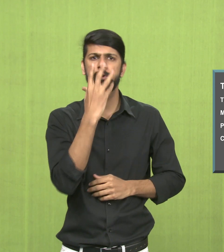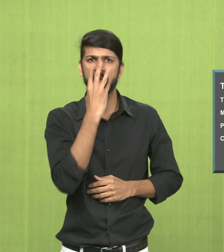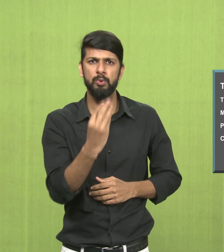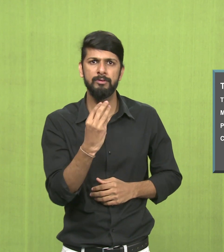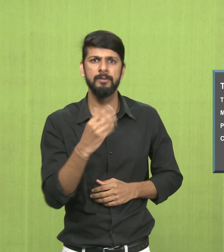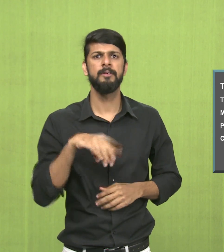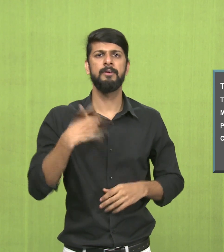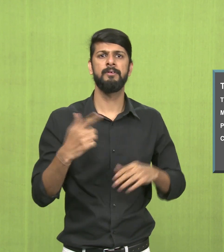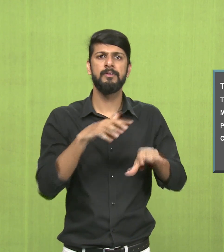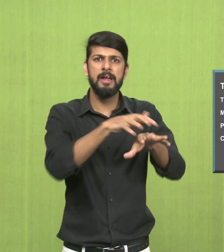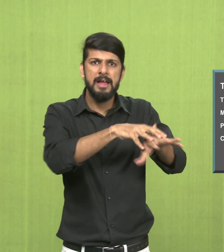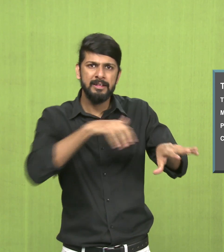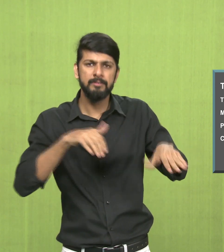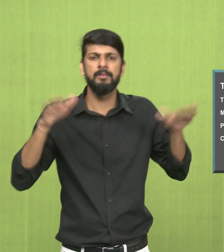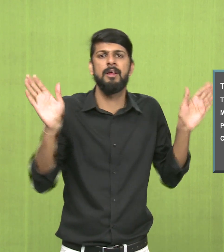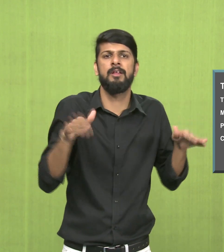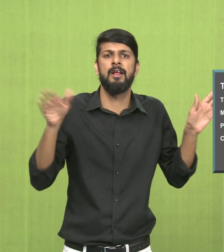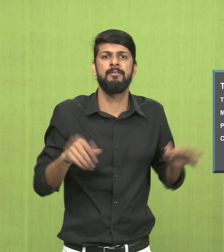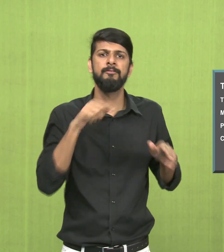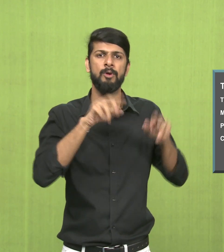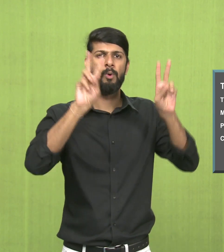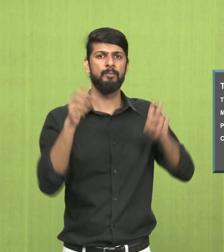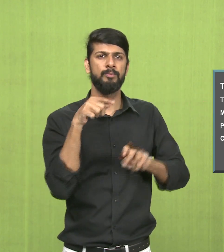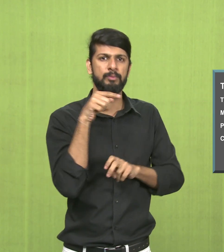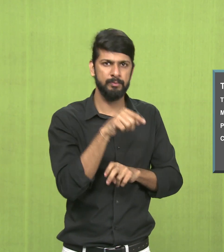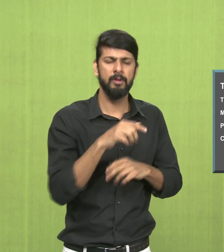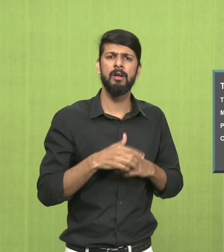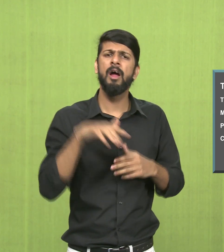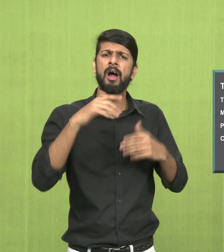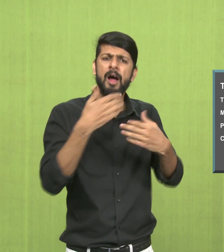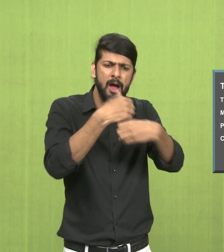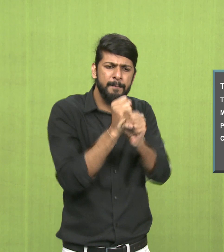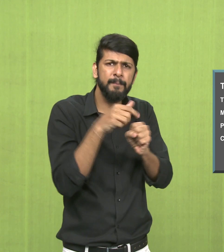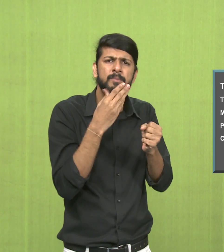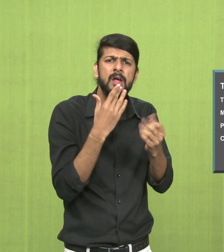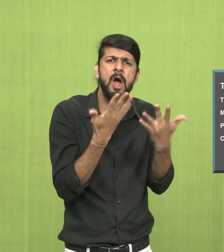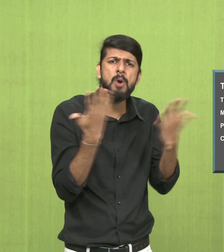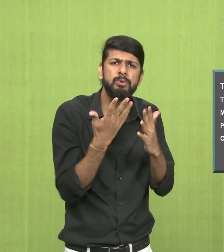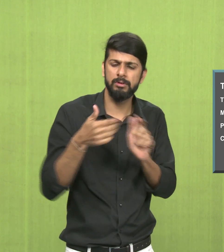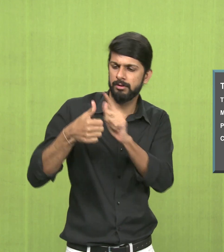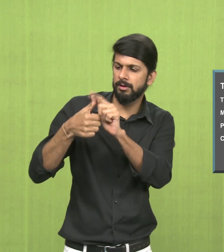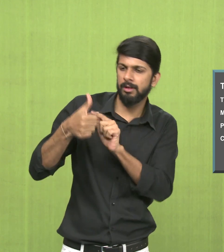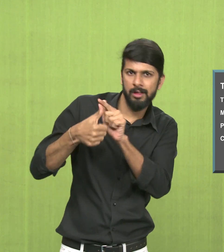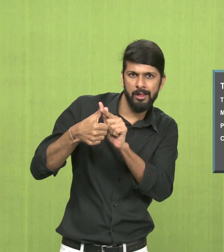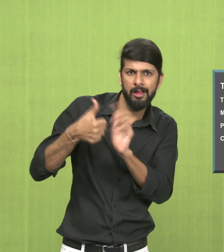The title: Bear, Tiger and Birds. Medium